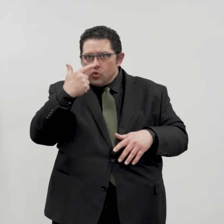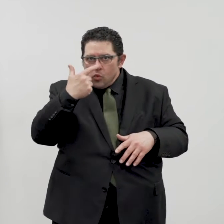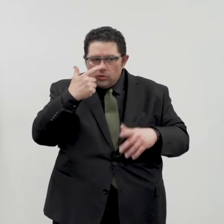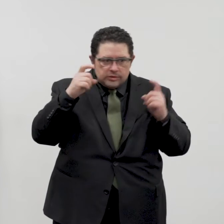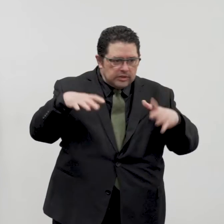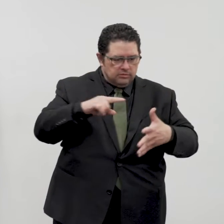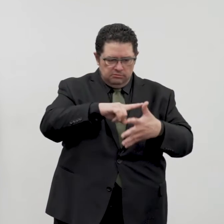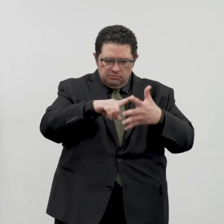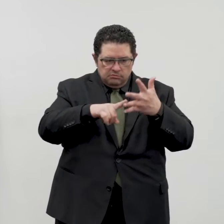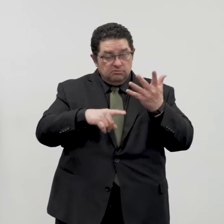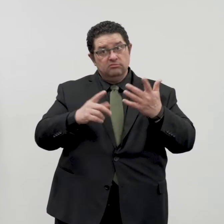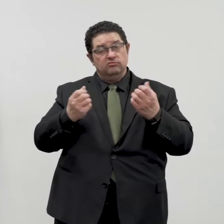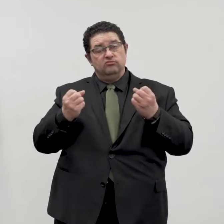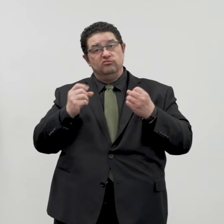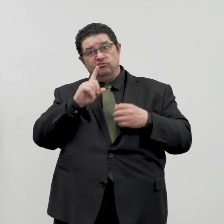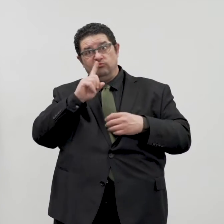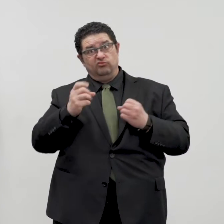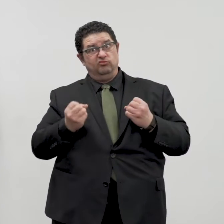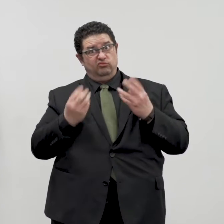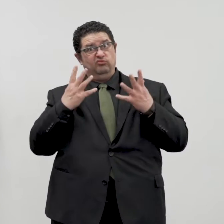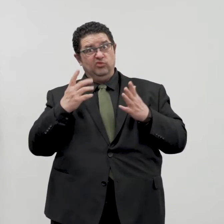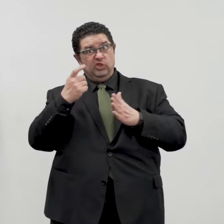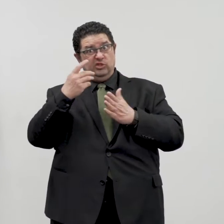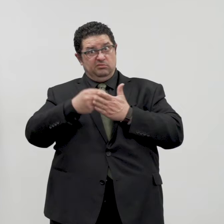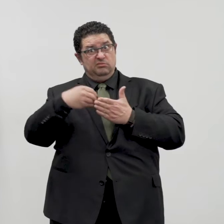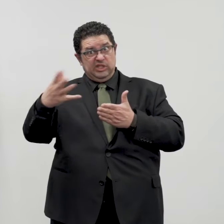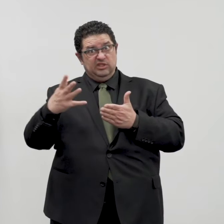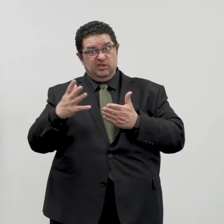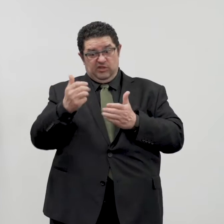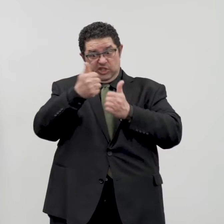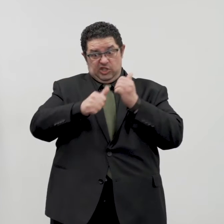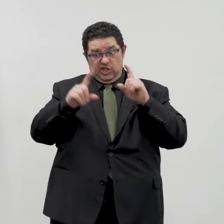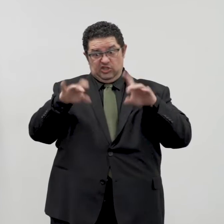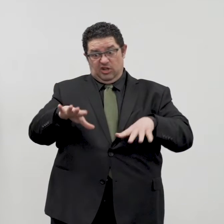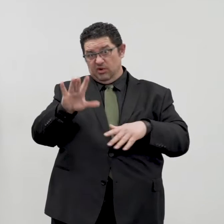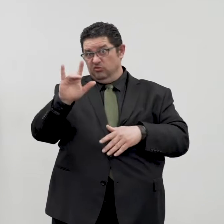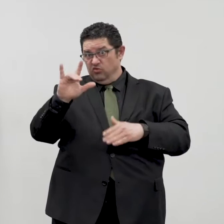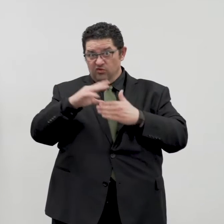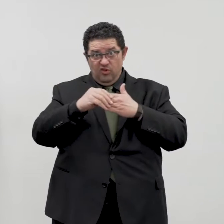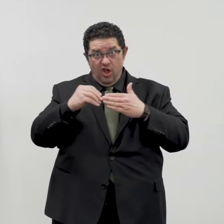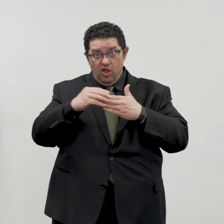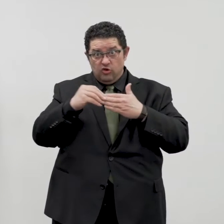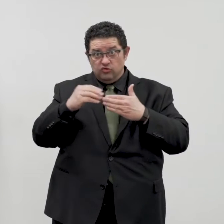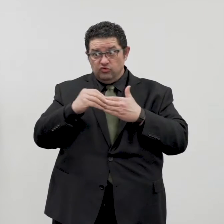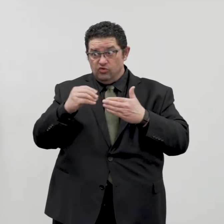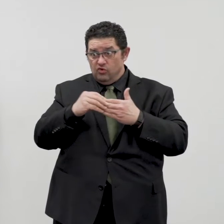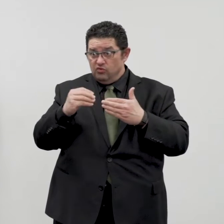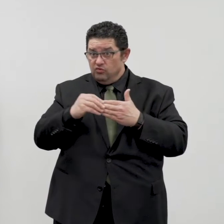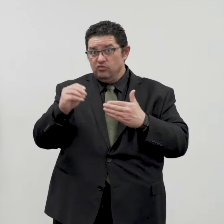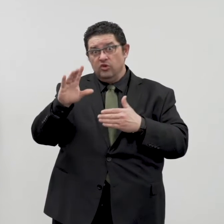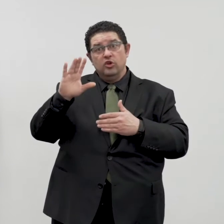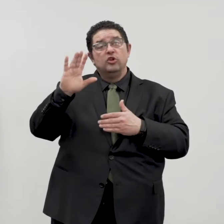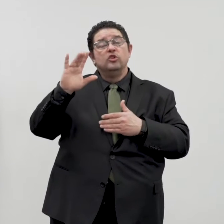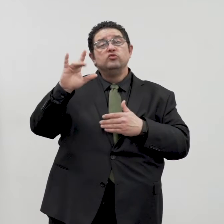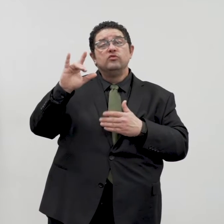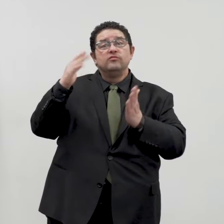now that stuff's pretty expensive. It's $25, $26 a test. So 100,000 tests is $2.5 million. But it's not just the testing